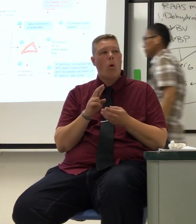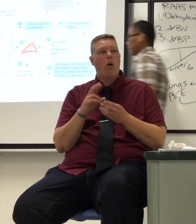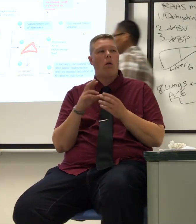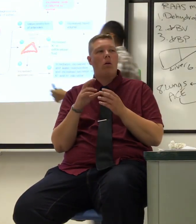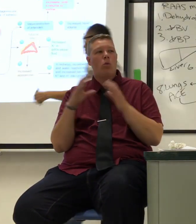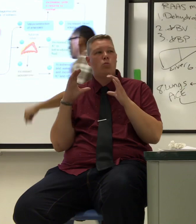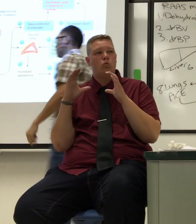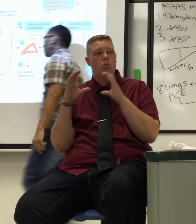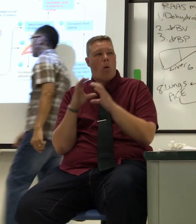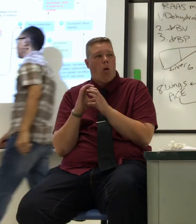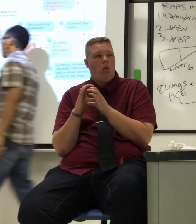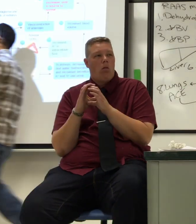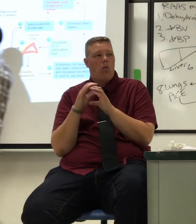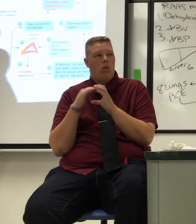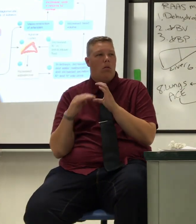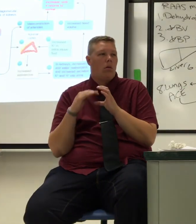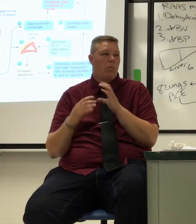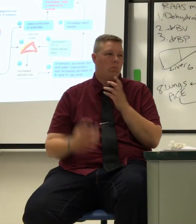So you're responsible